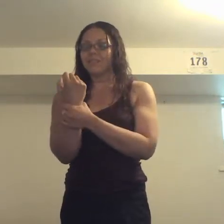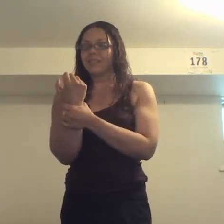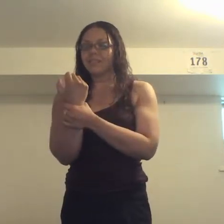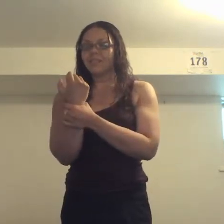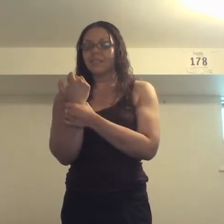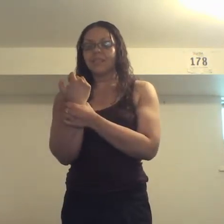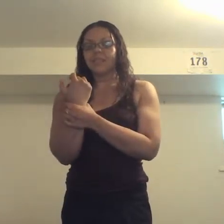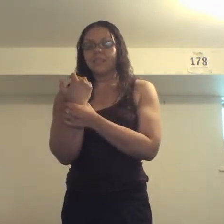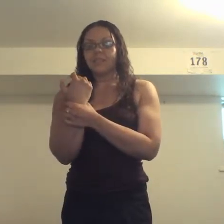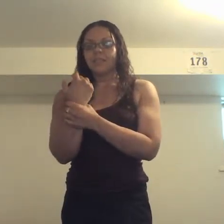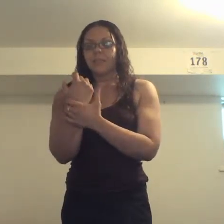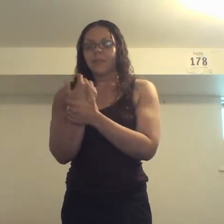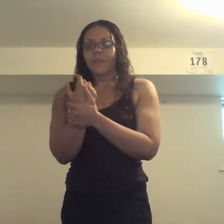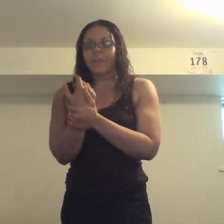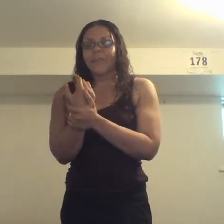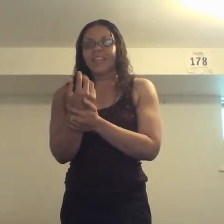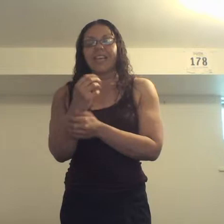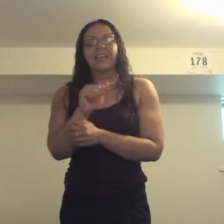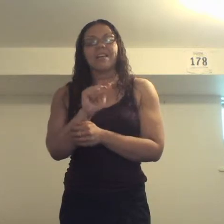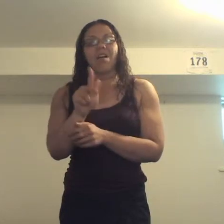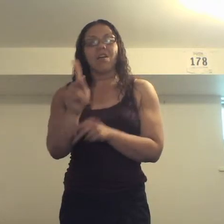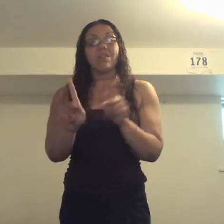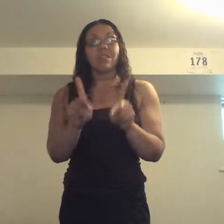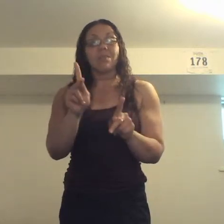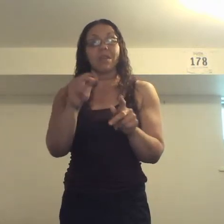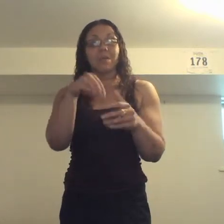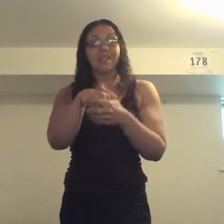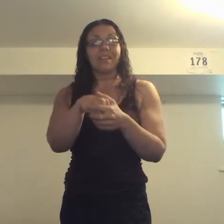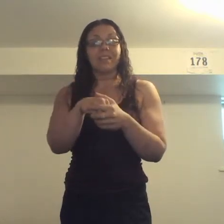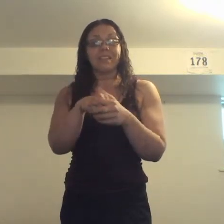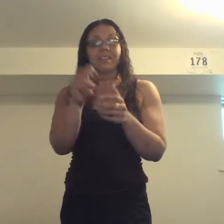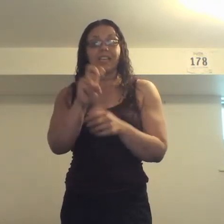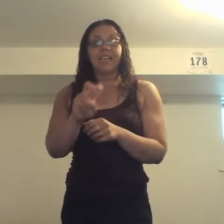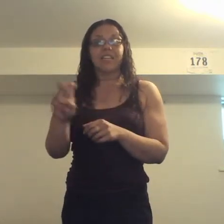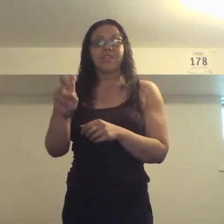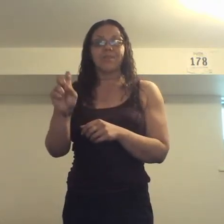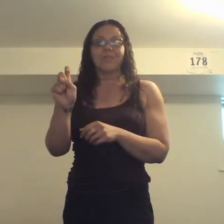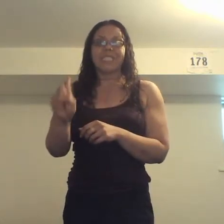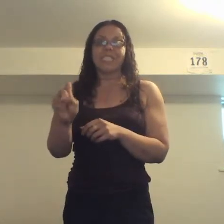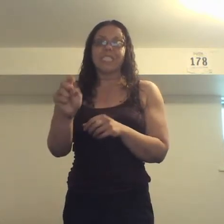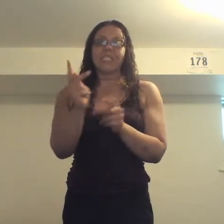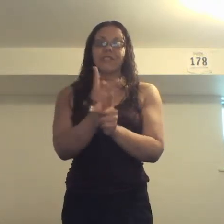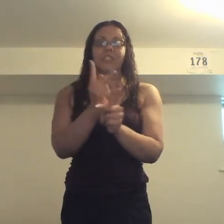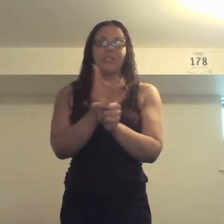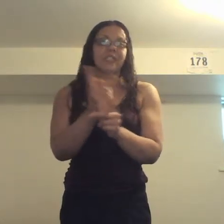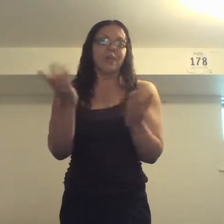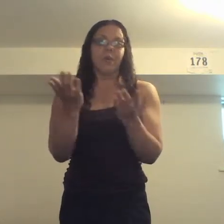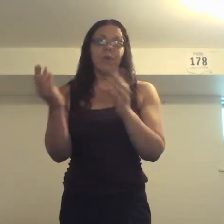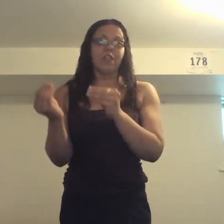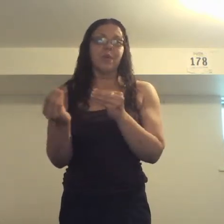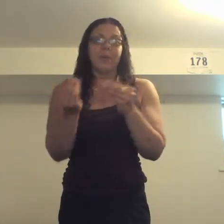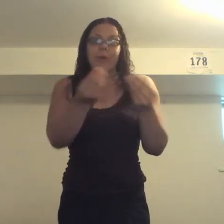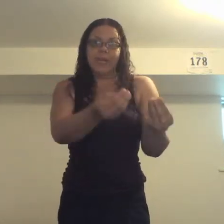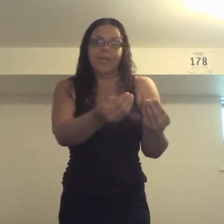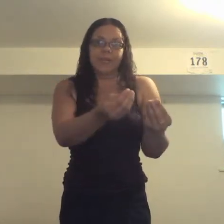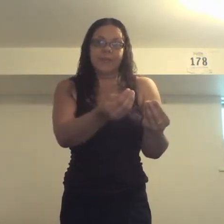planning. So once you've got your entry point picked out, you're comfortable with the amount of time you're going to be spending,